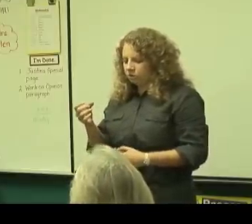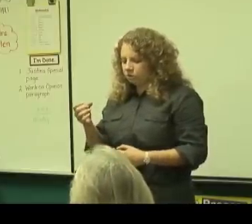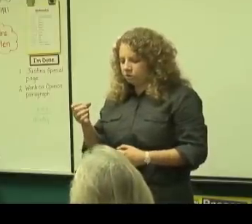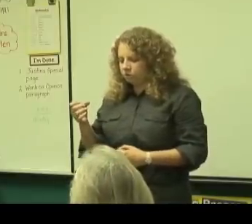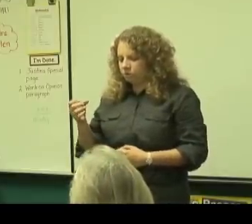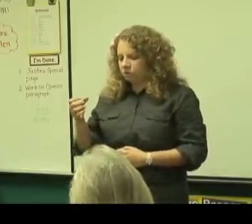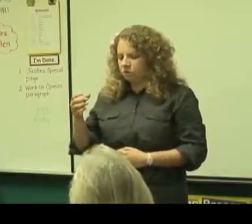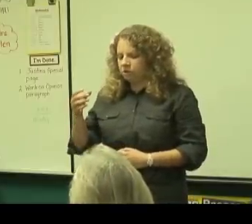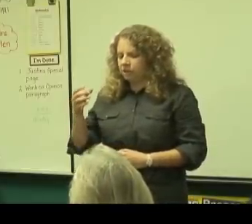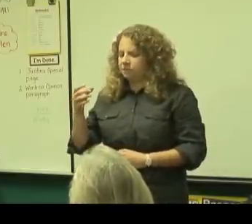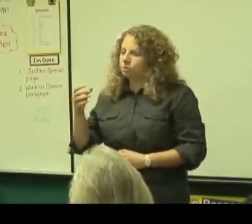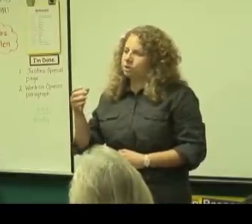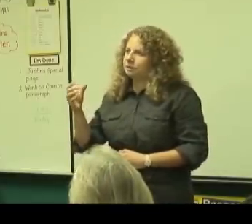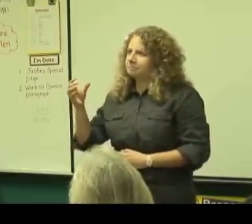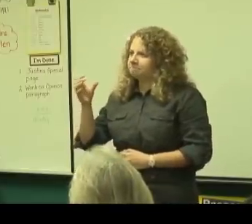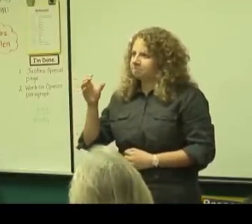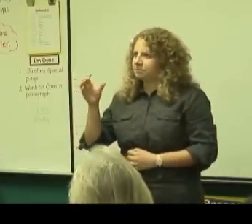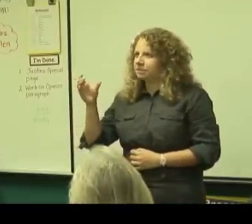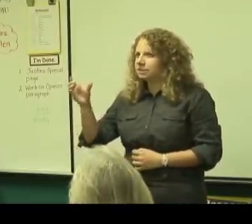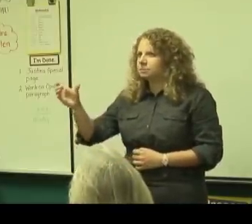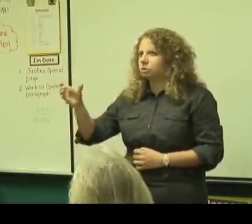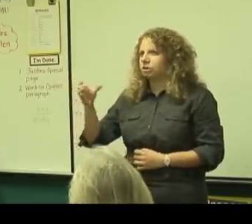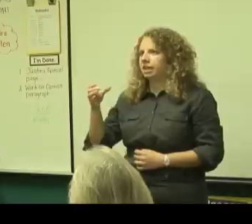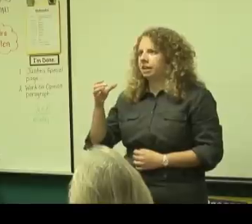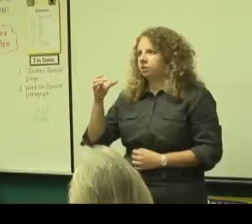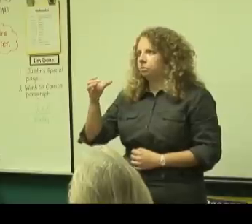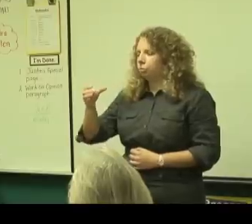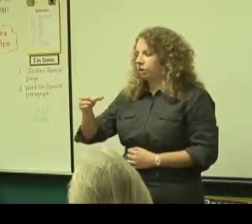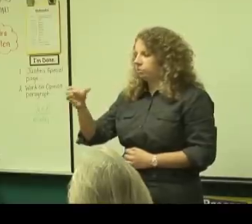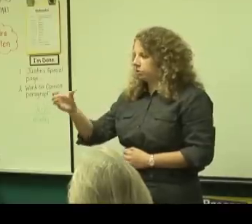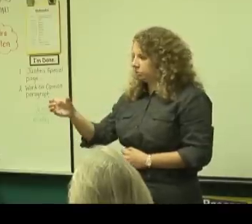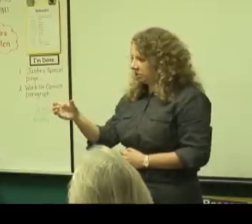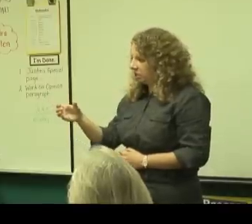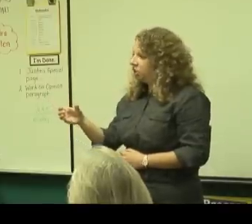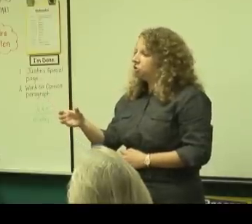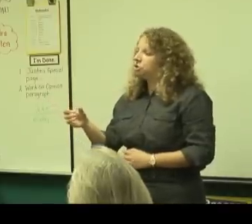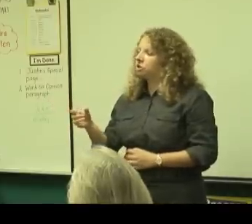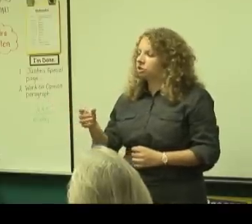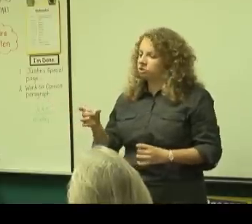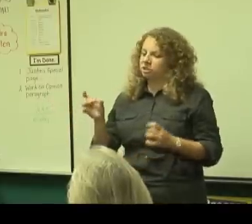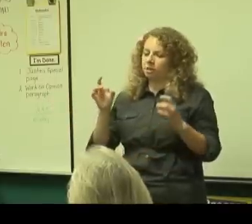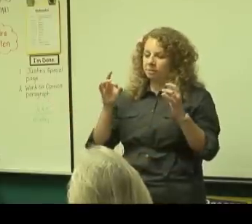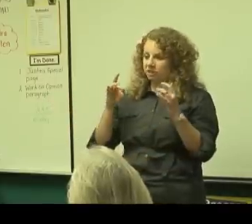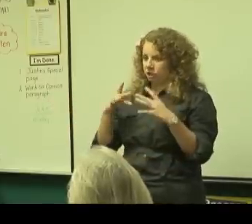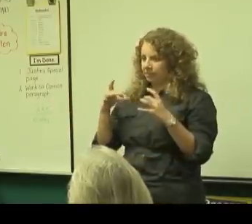you? If you were, this is more like what you would do with it. So you could tell them at Starbucks,